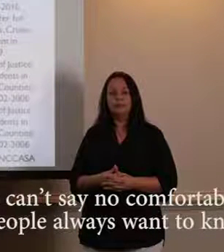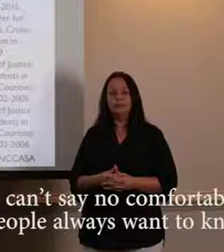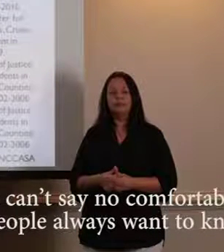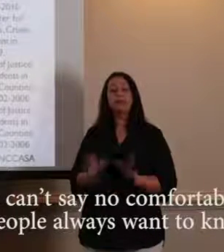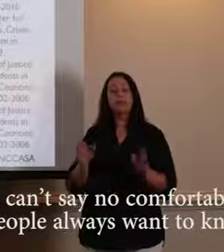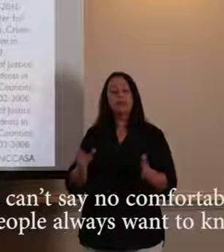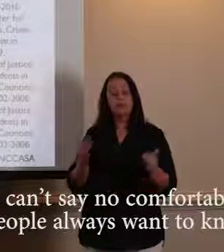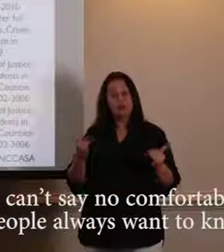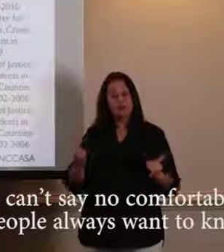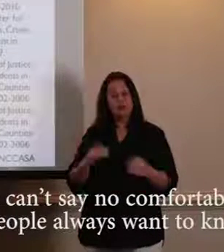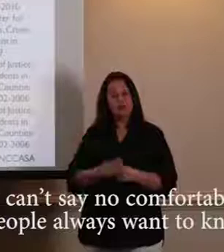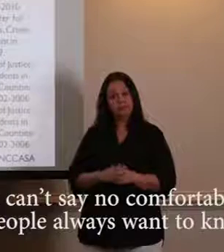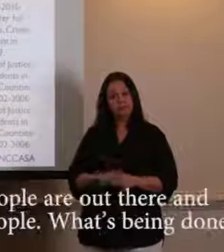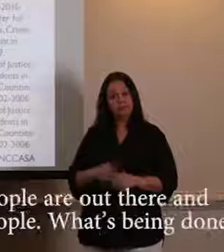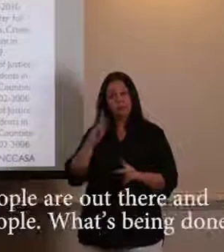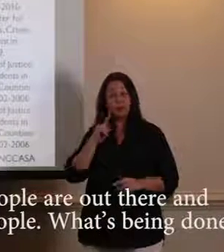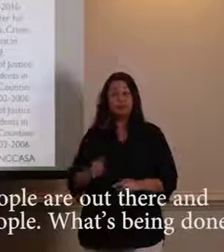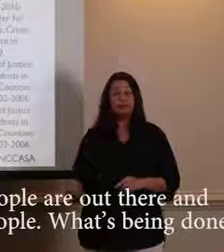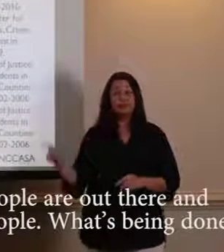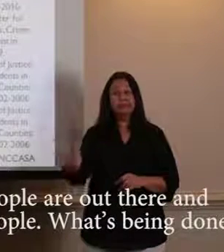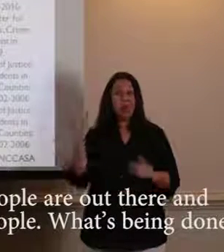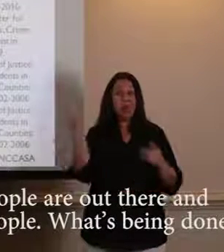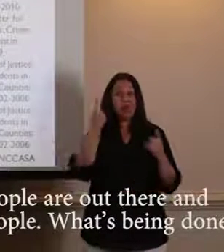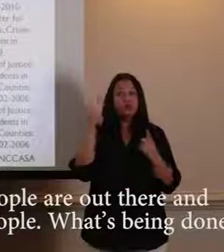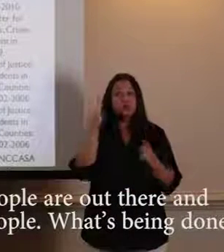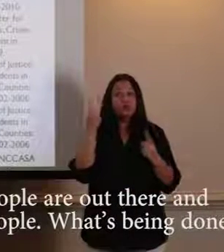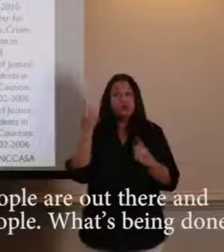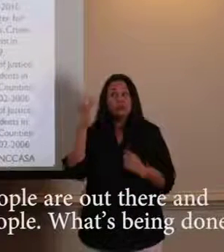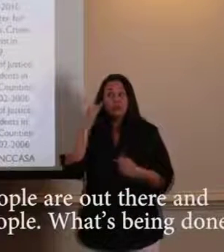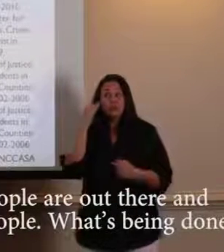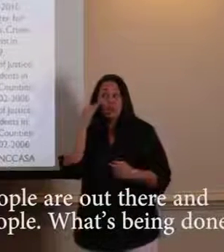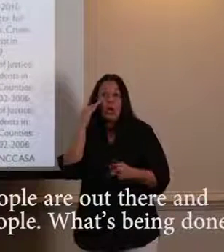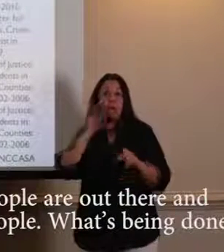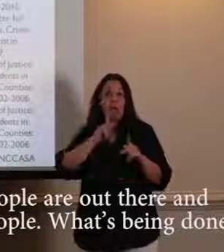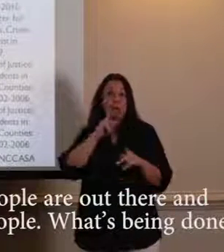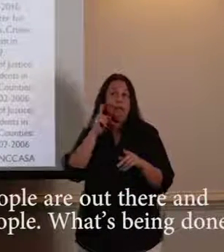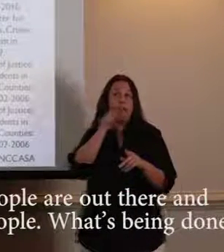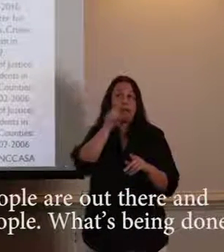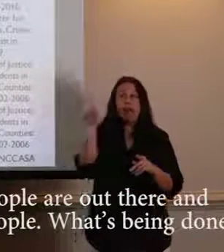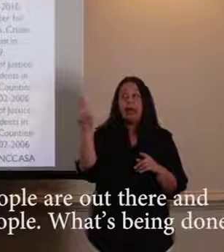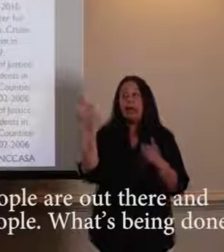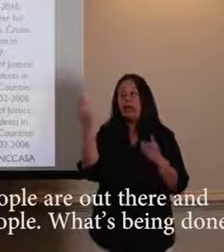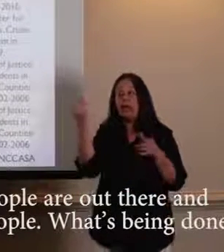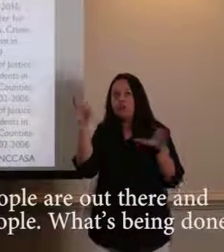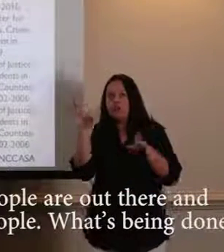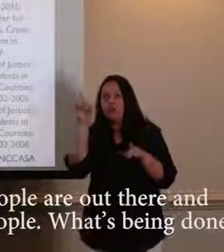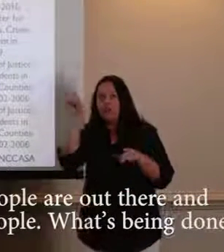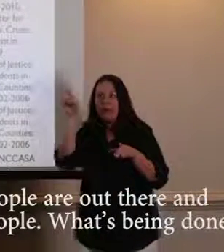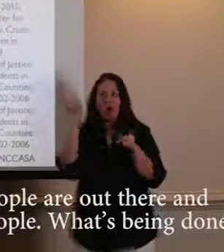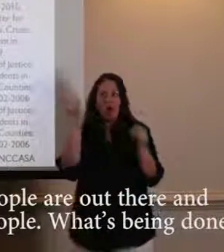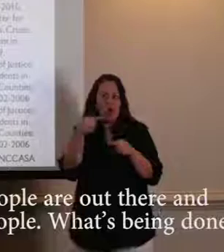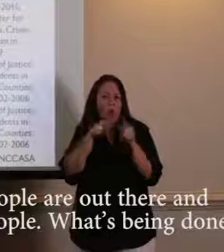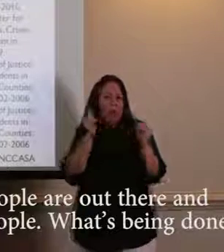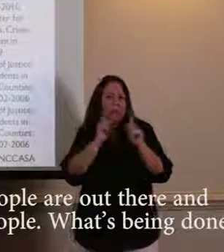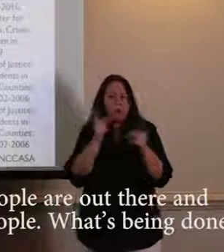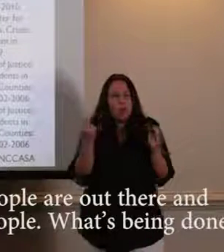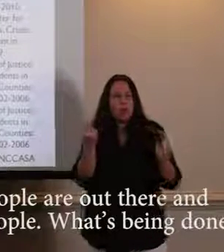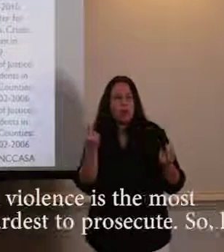Now, people always want to know about, oh my gosh, these people are out there and they're doing this to other people. What's being done?